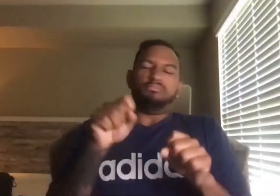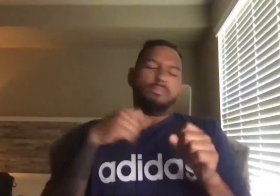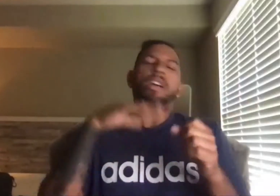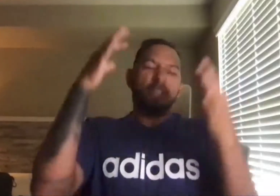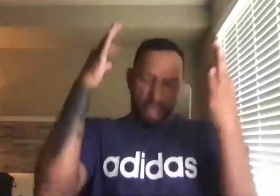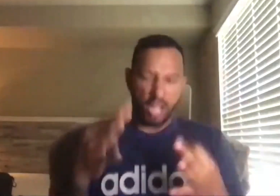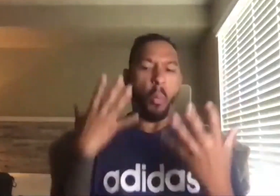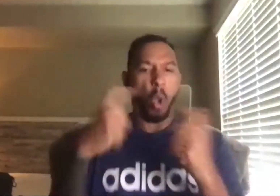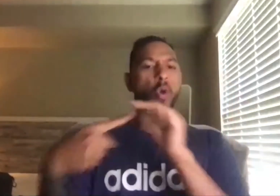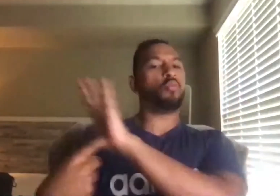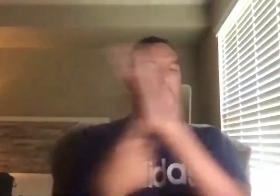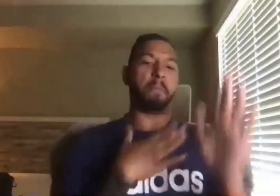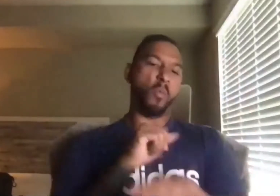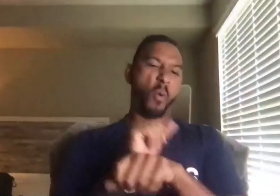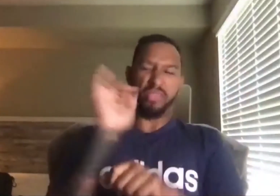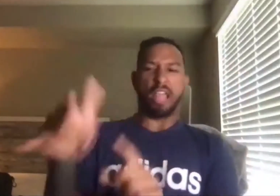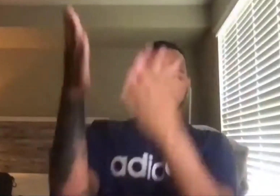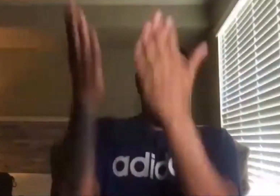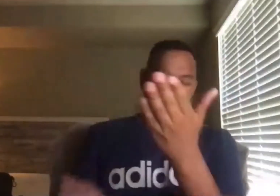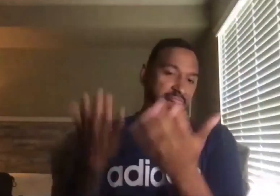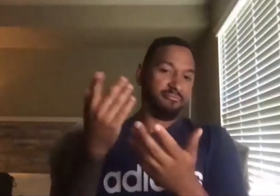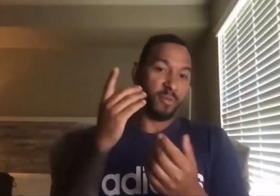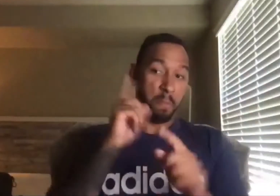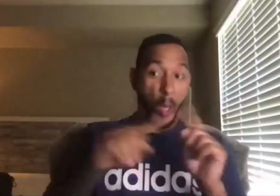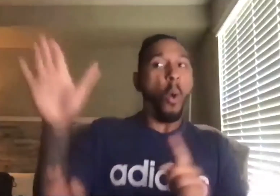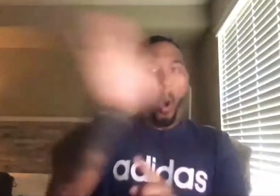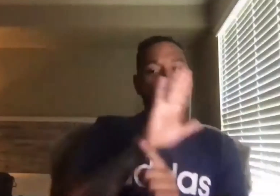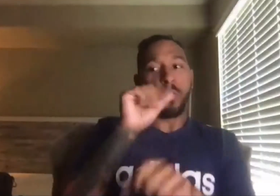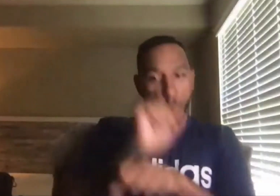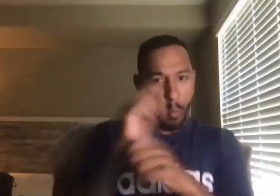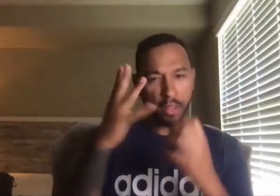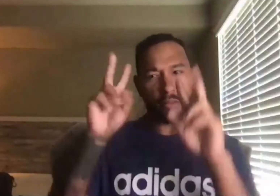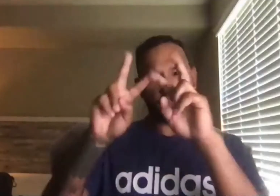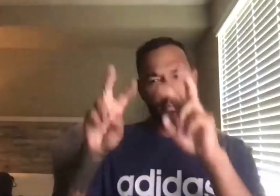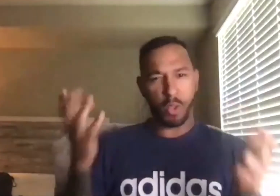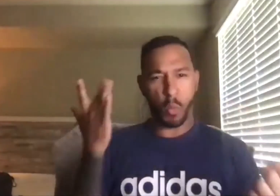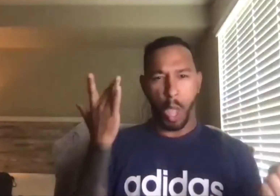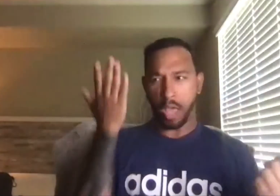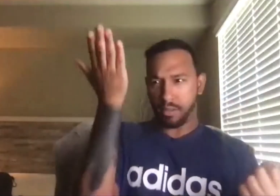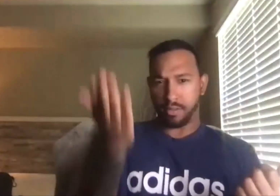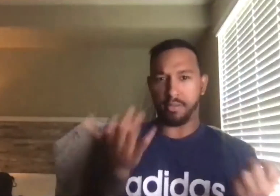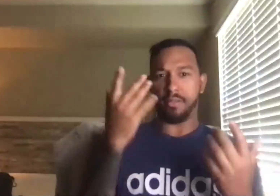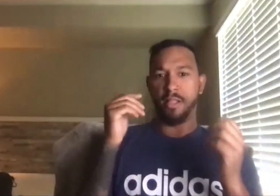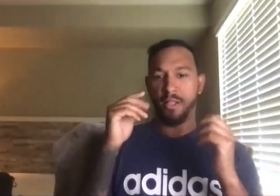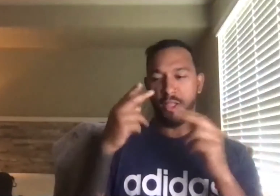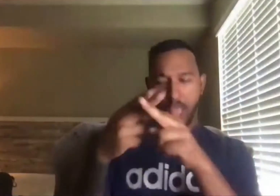of the Spotlight series. And you, the viewer, can determine the meaning of becoming.